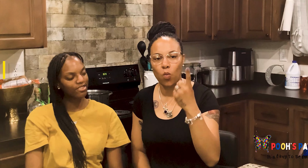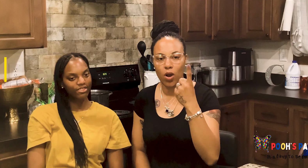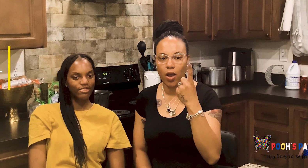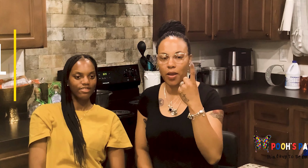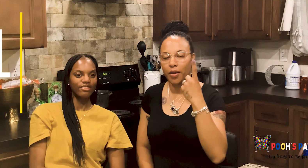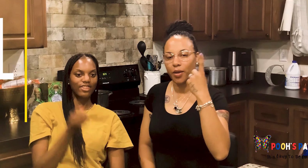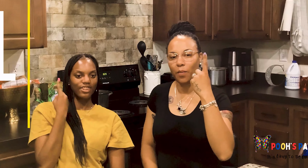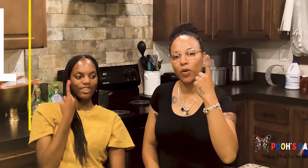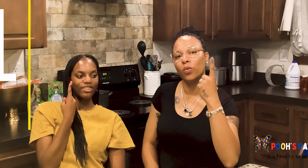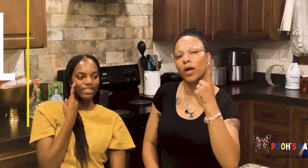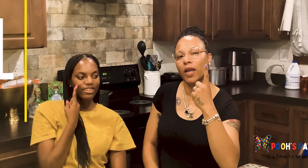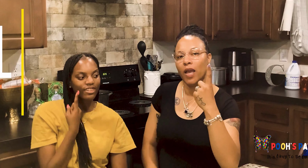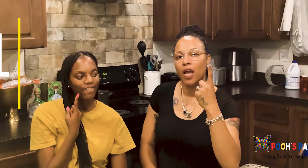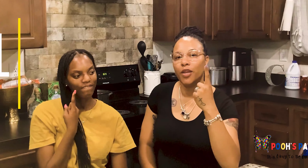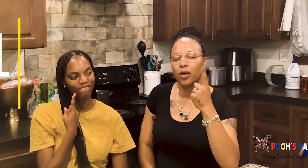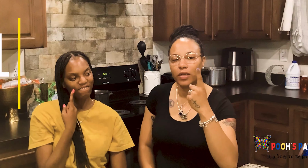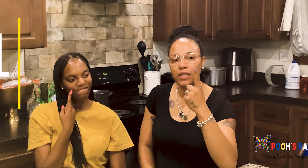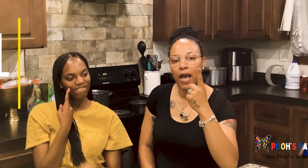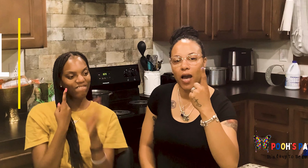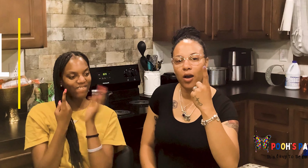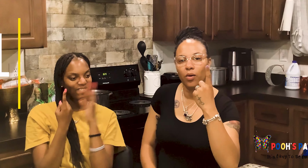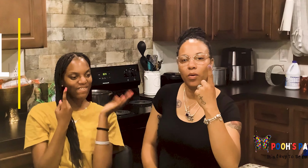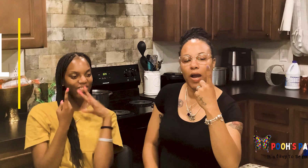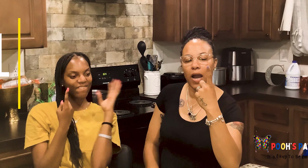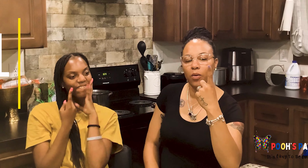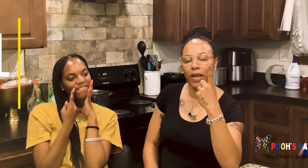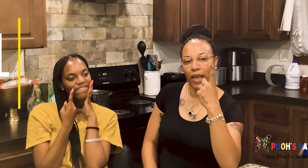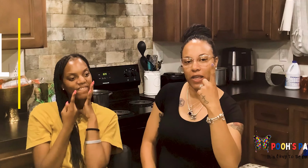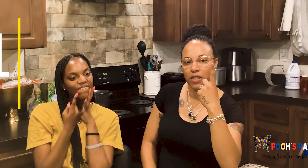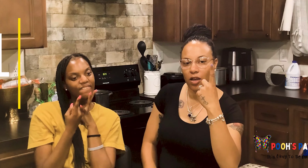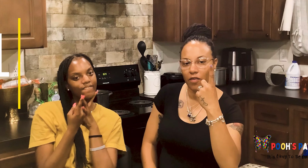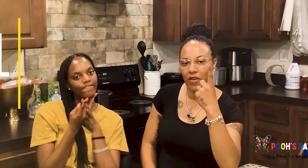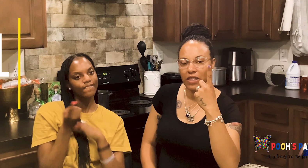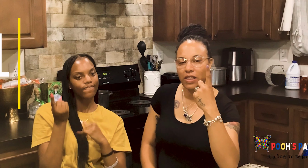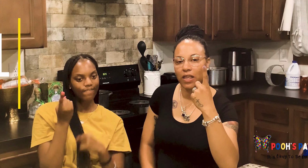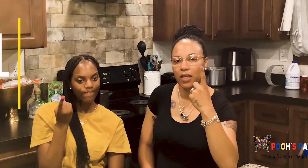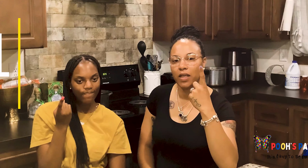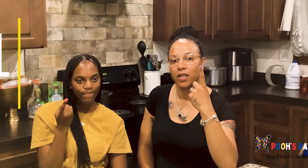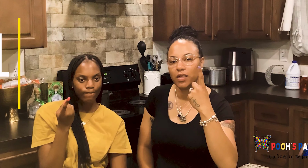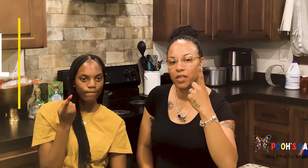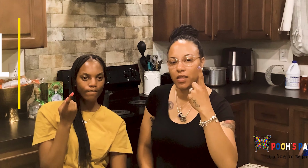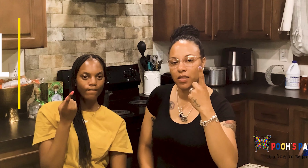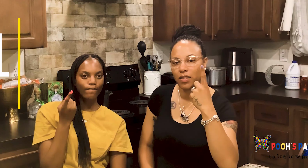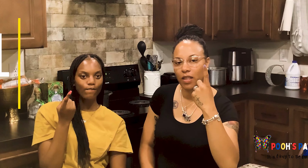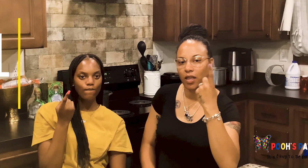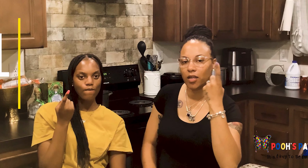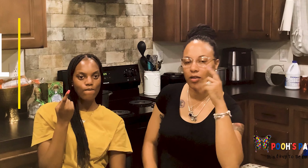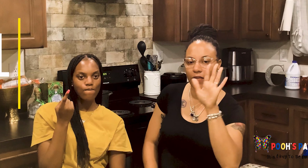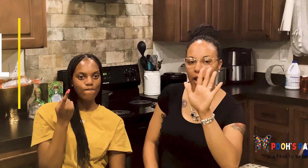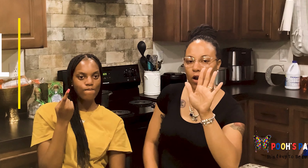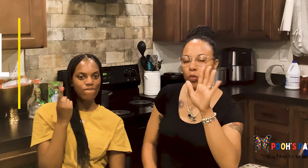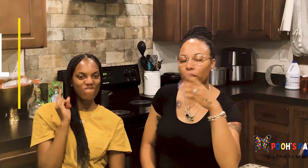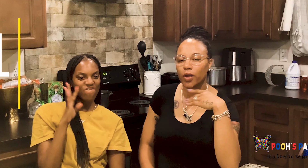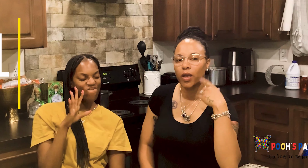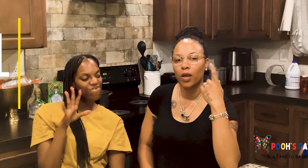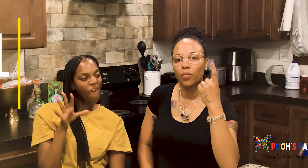one. Notice how our hands are facing us instead of outward.